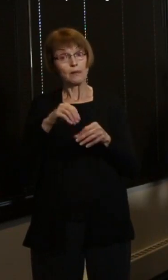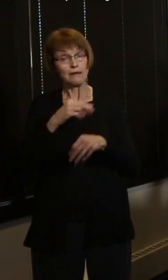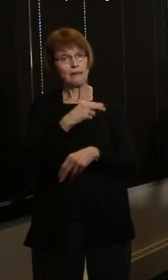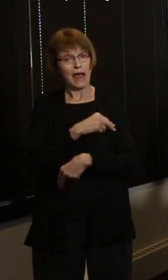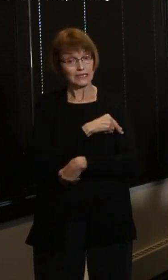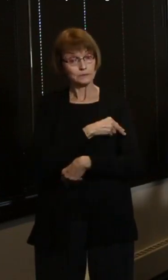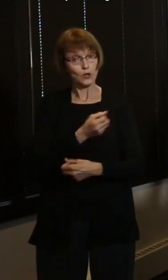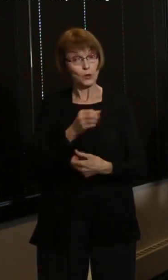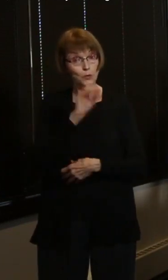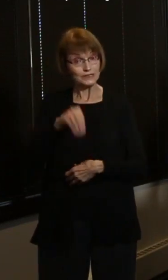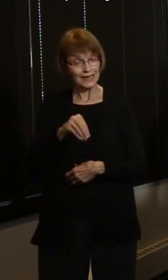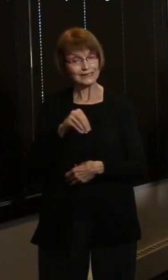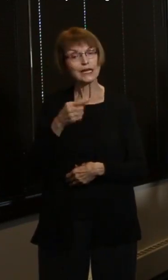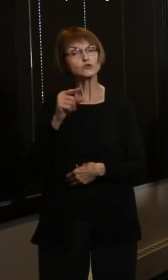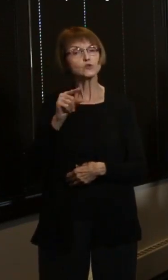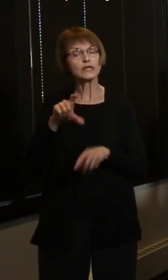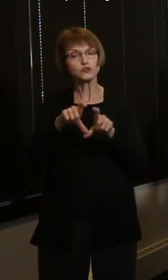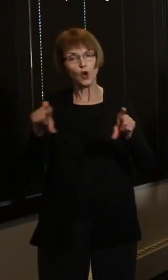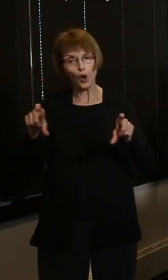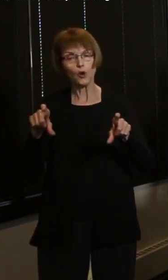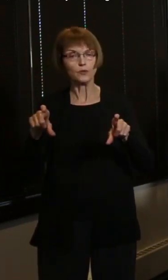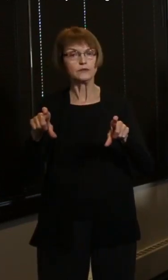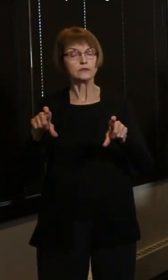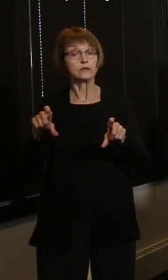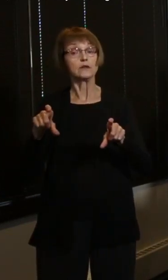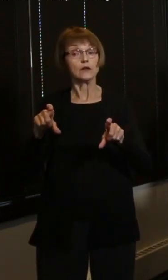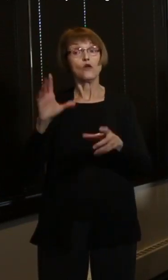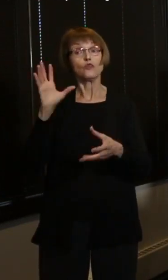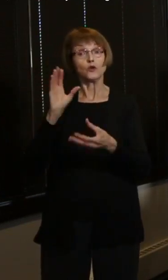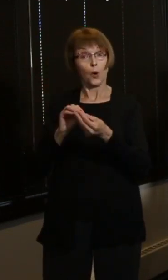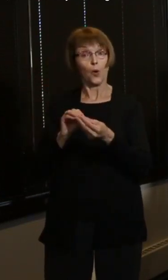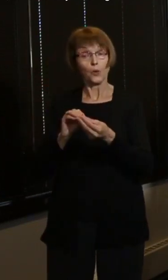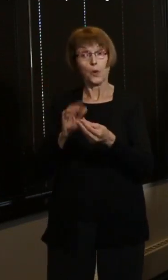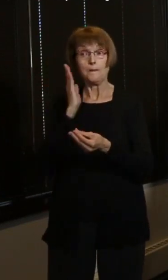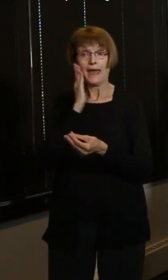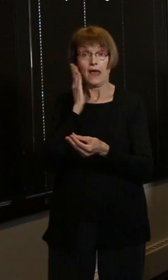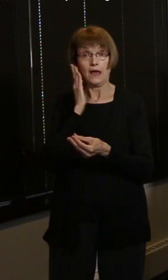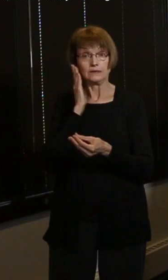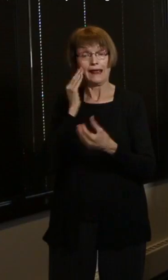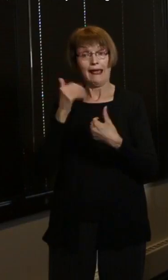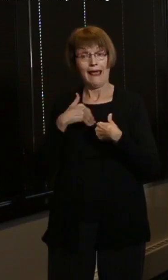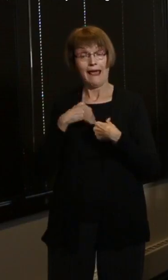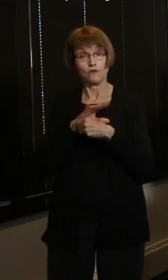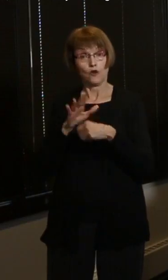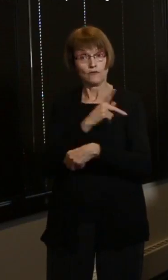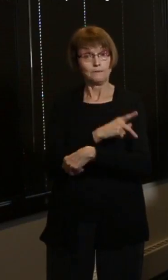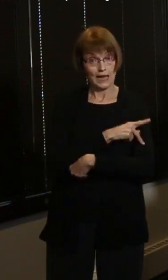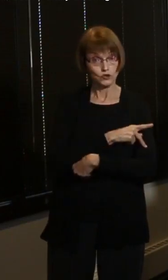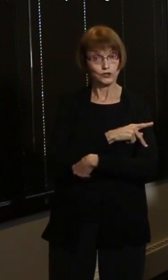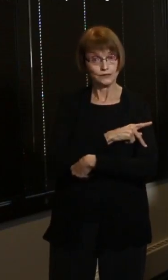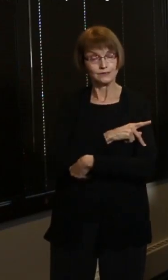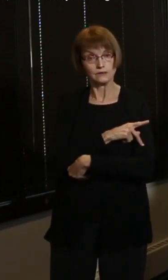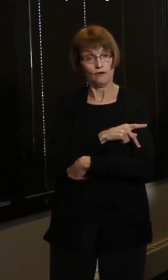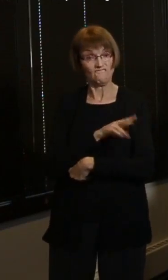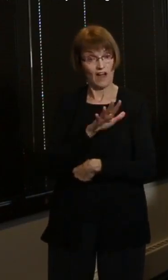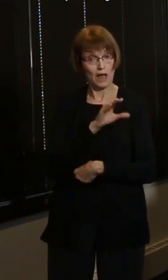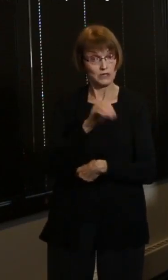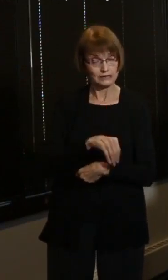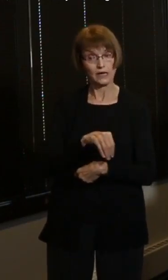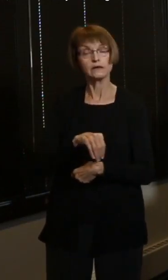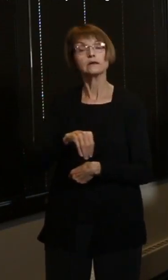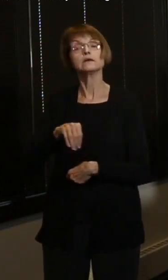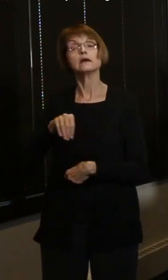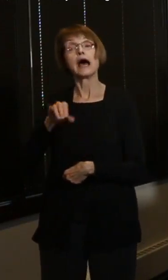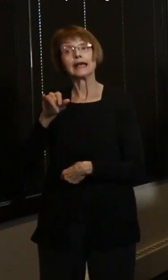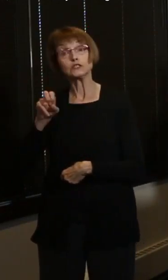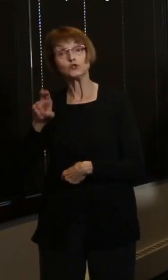green zone. So about 5% of total beds occupied by COVID and about 8.5% of ICU beds occupied by COVID. We'd like